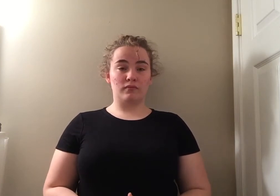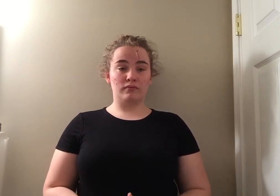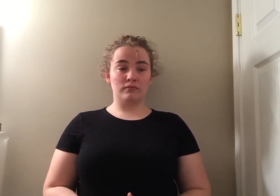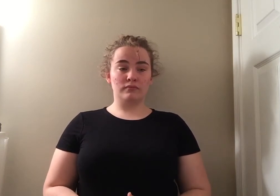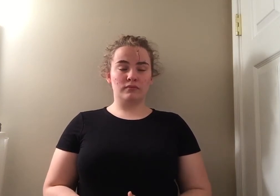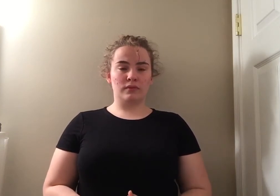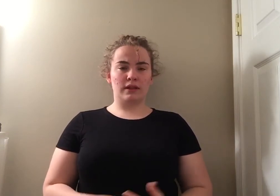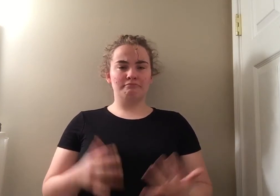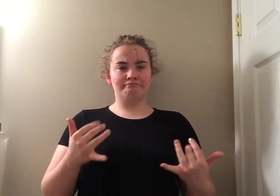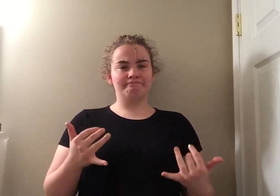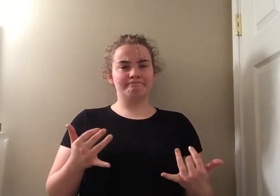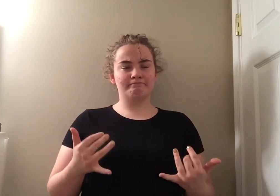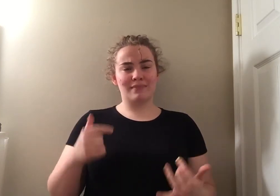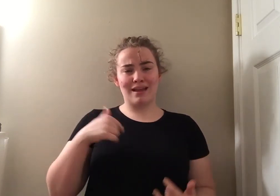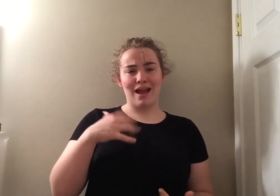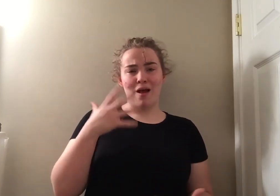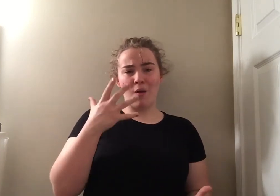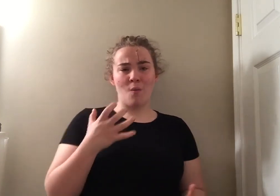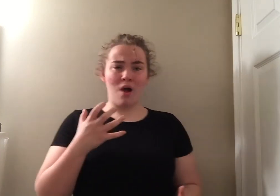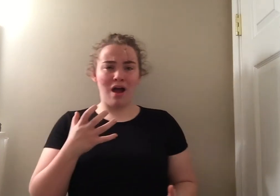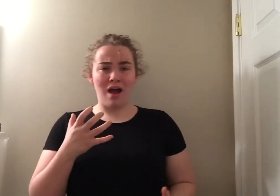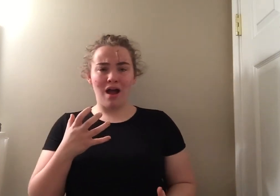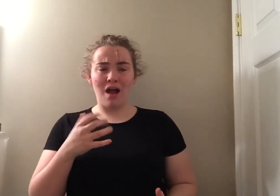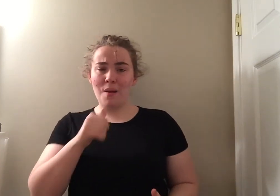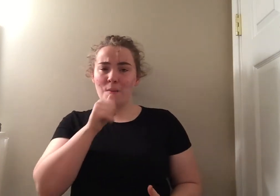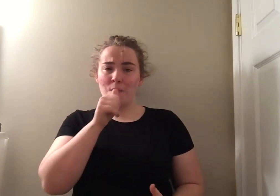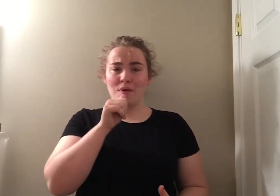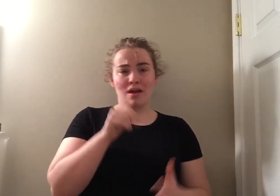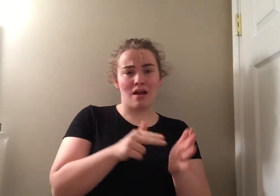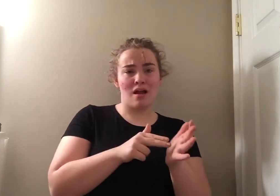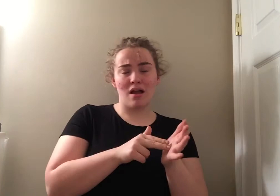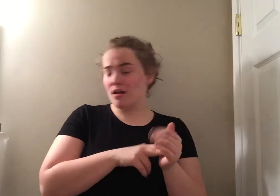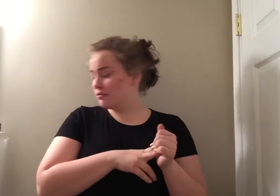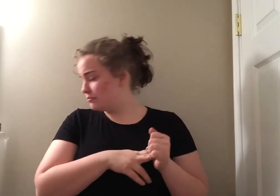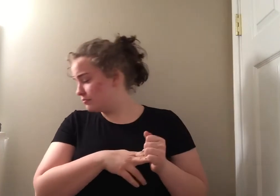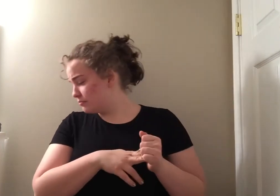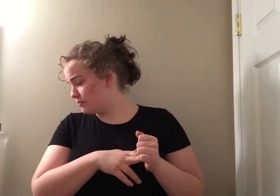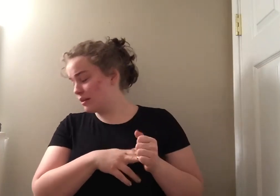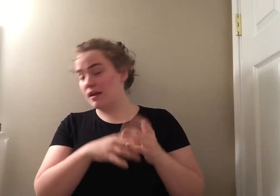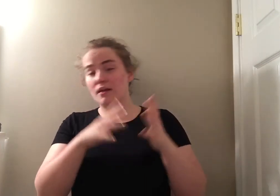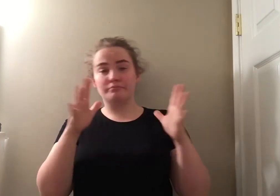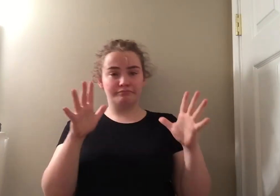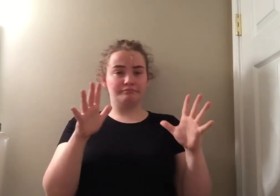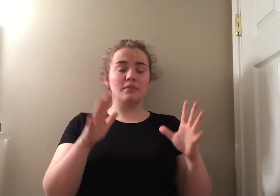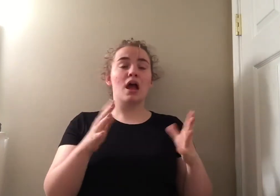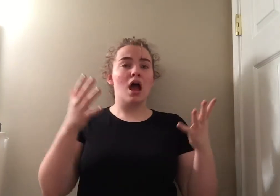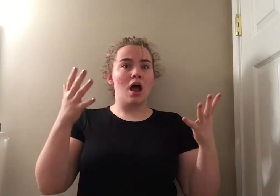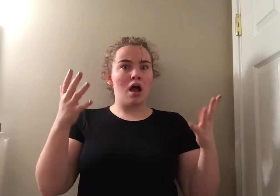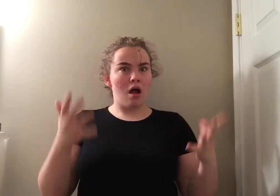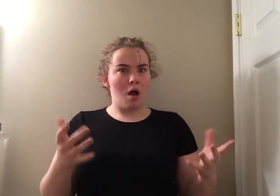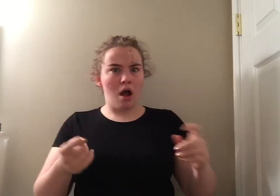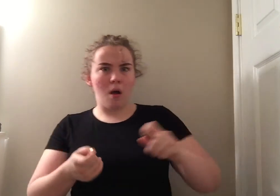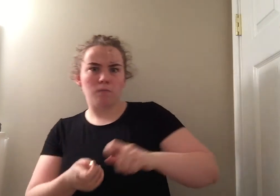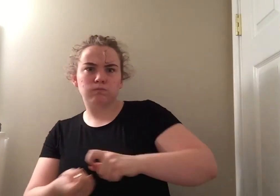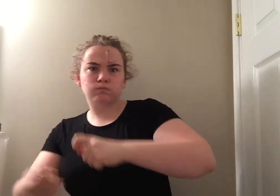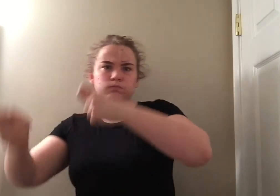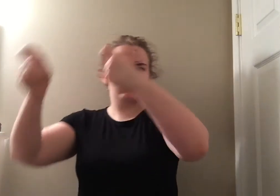Now, I want peanut butter and tell jelly because something has changed. Something huge has changed, right? I want peanut butter to tell